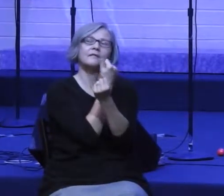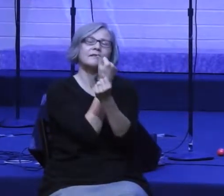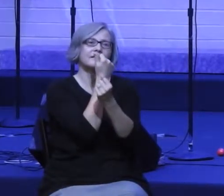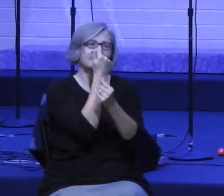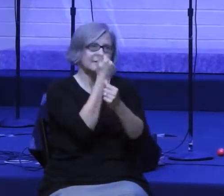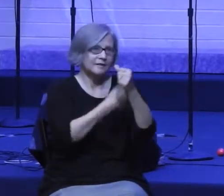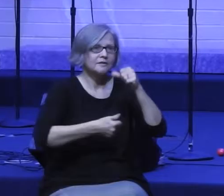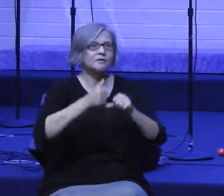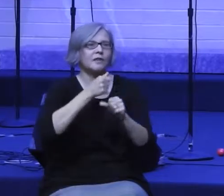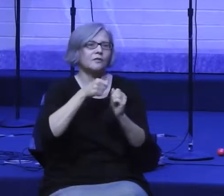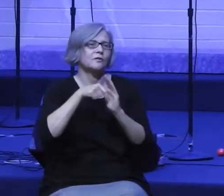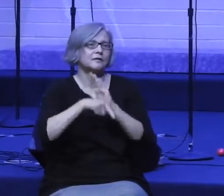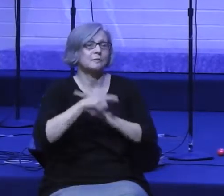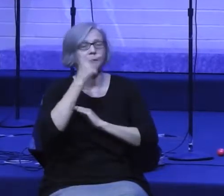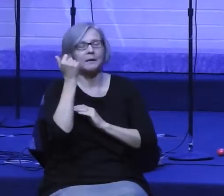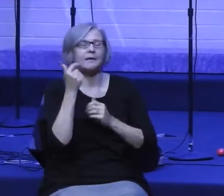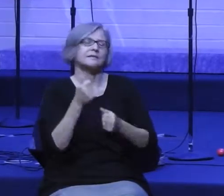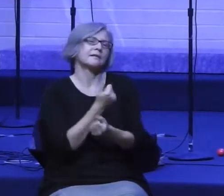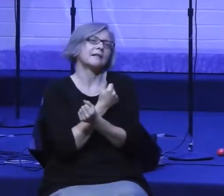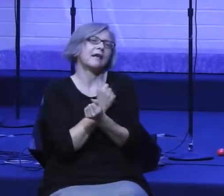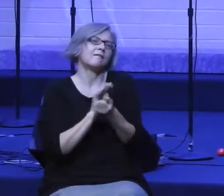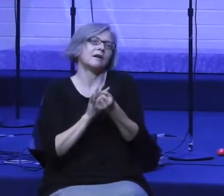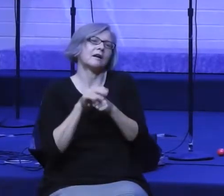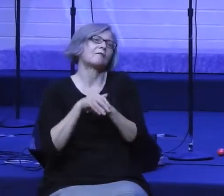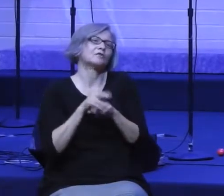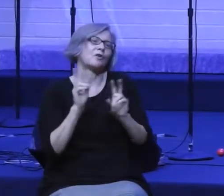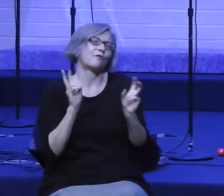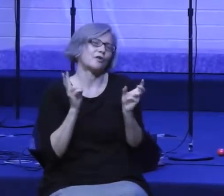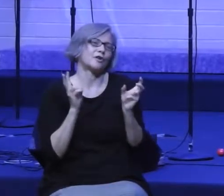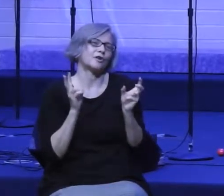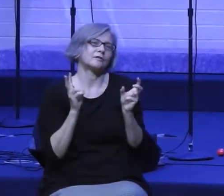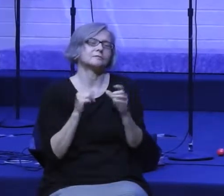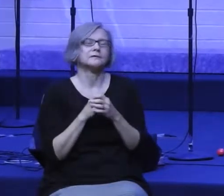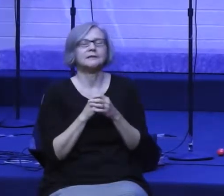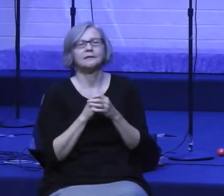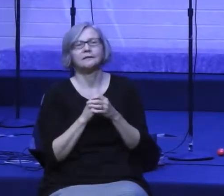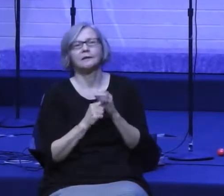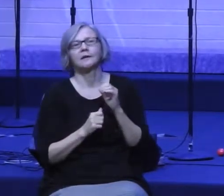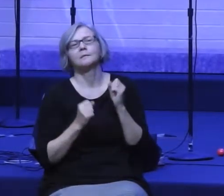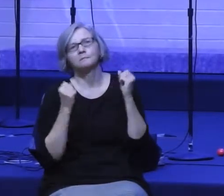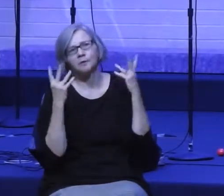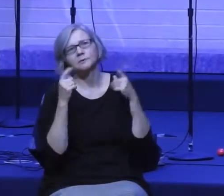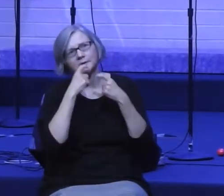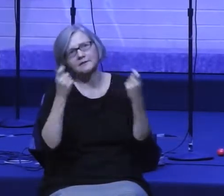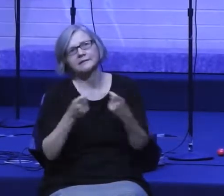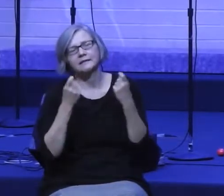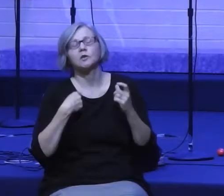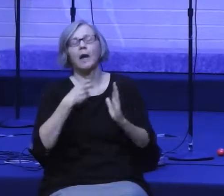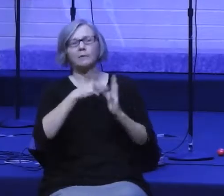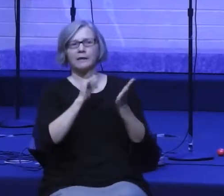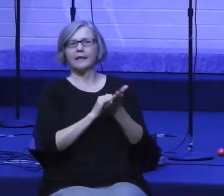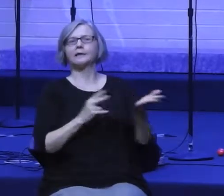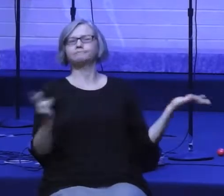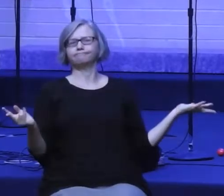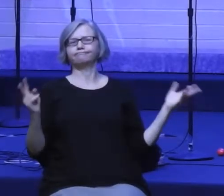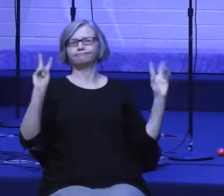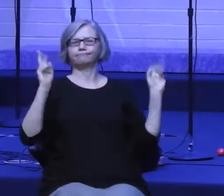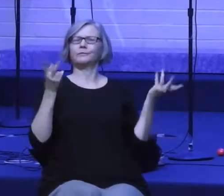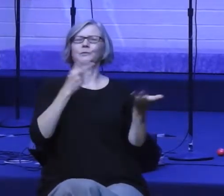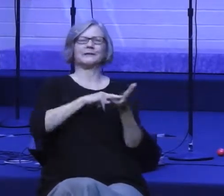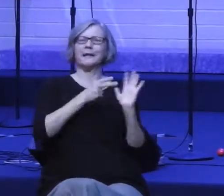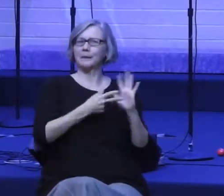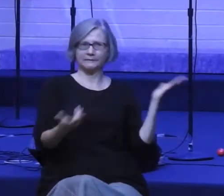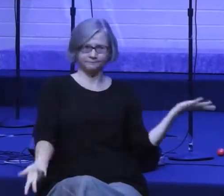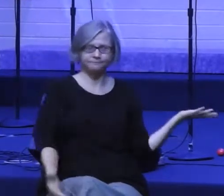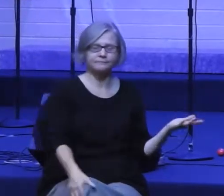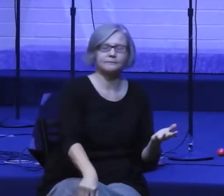Everything. It's the biggest possible word you could get. Above everything, love one another